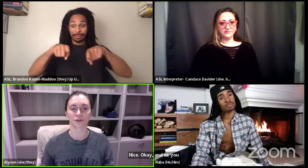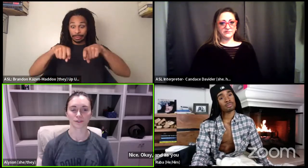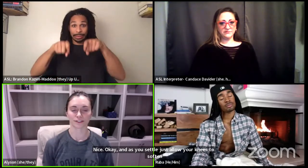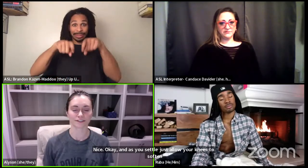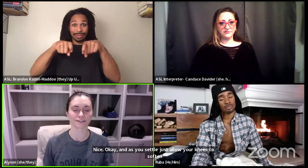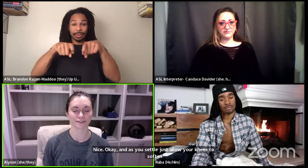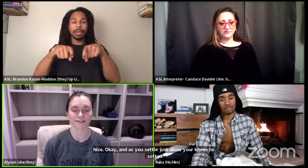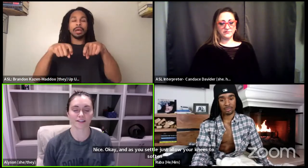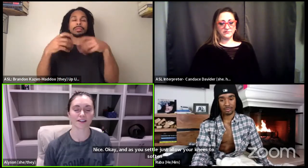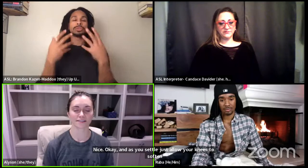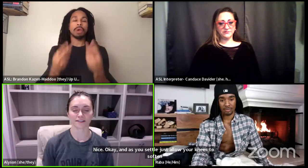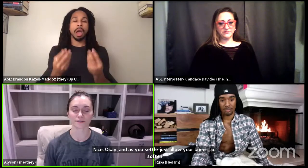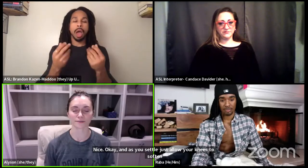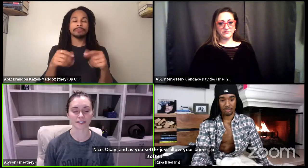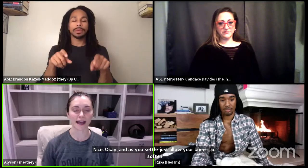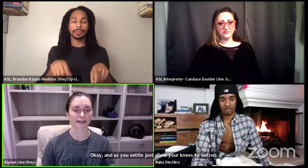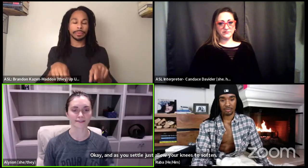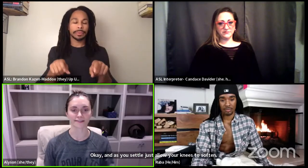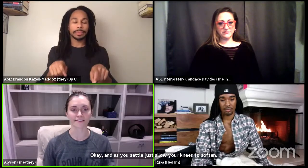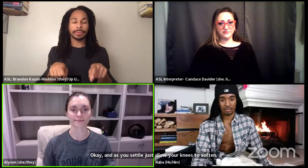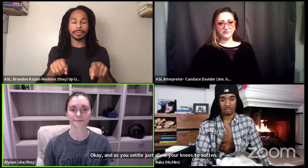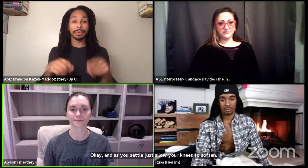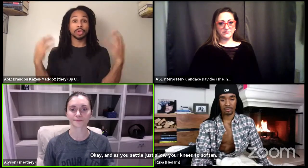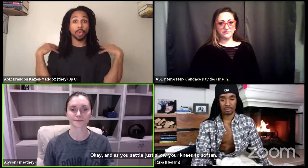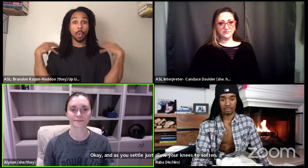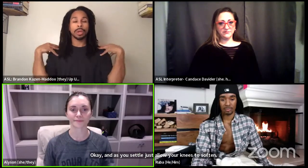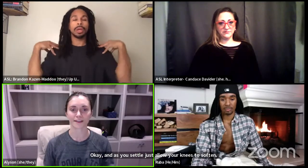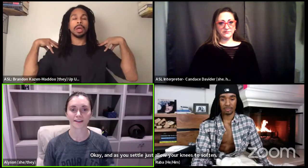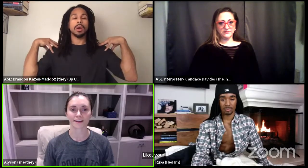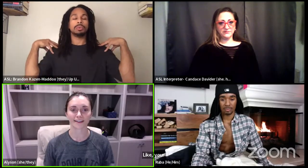your shoulders start to relax.